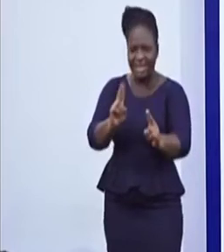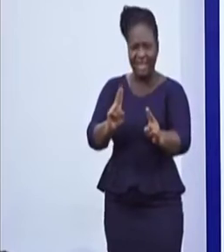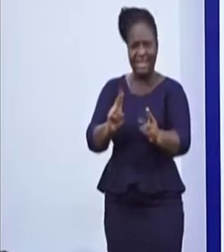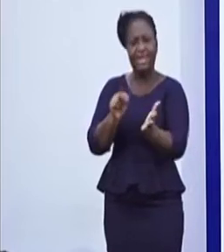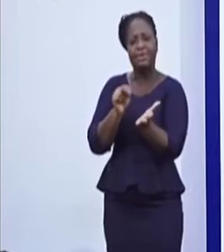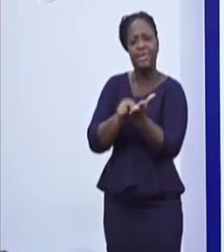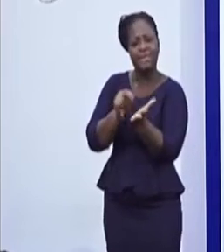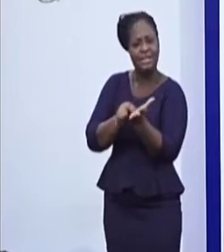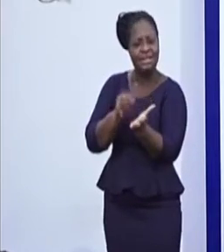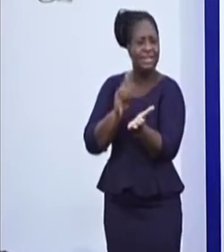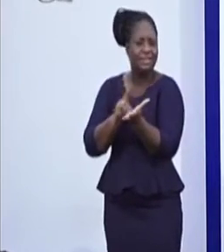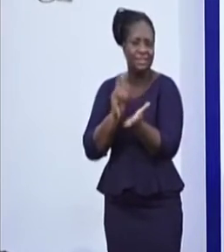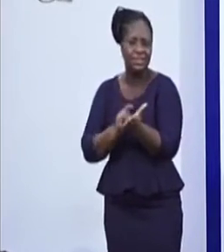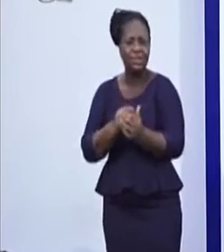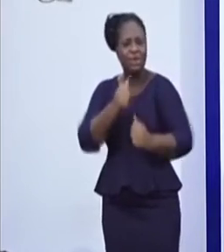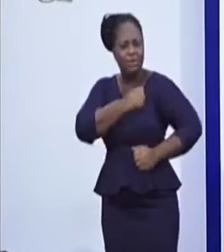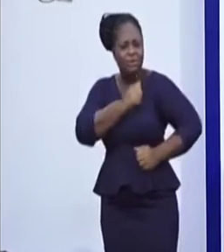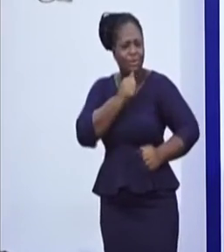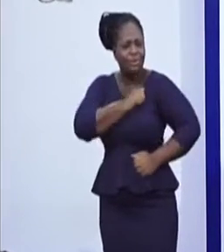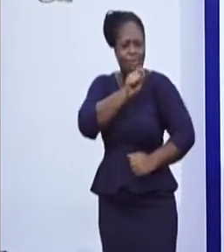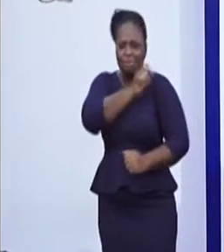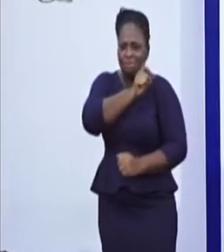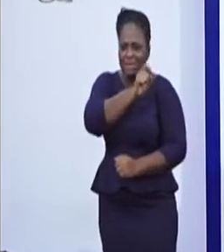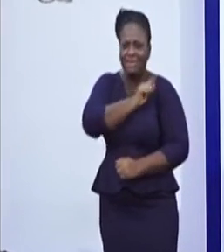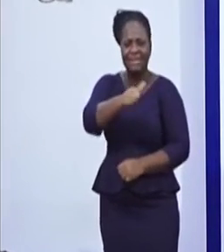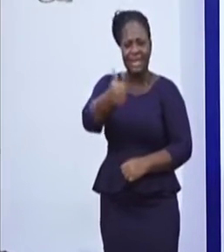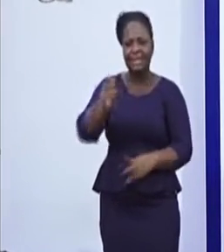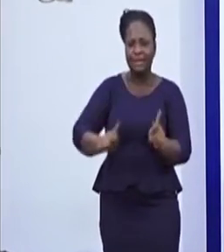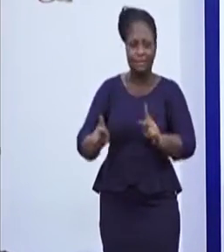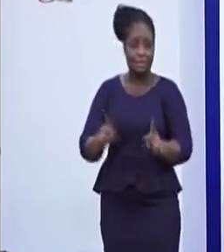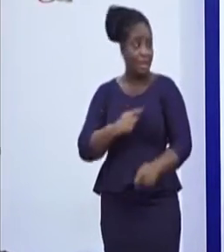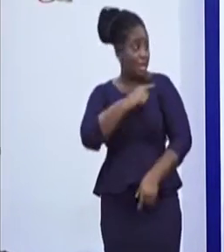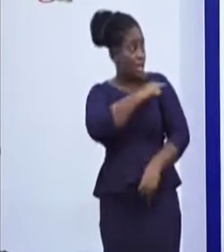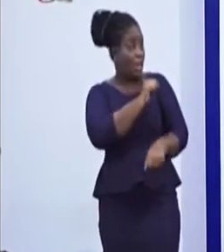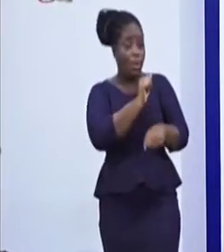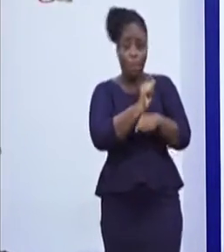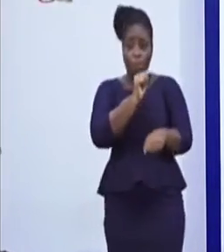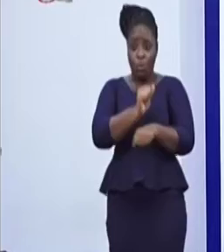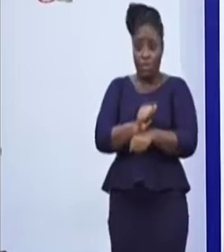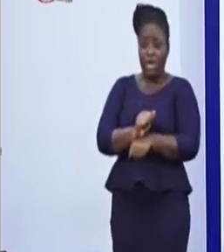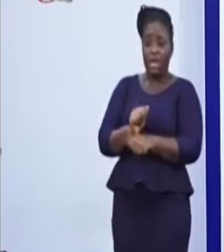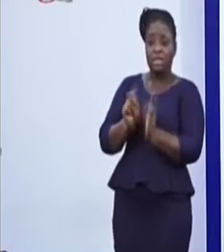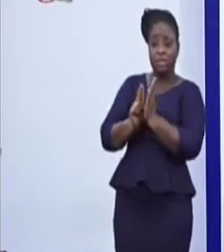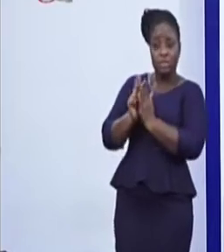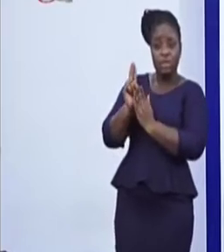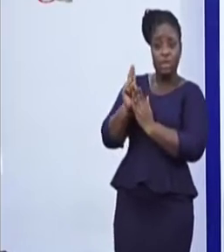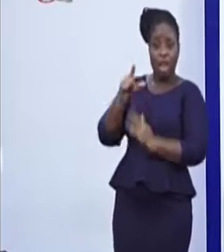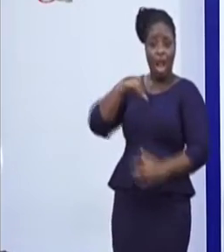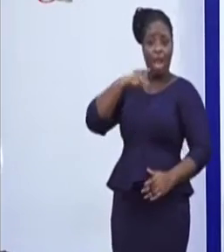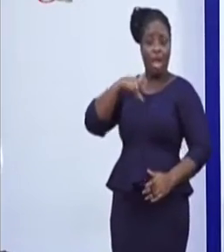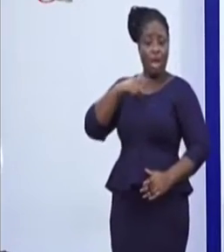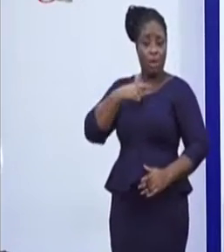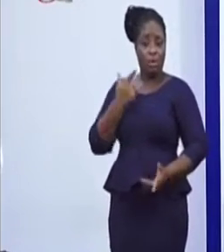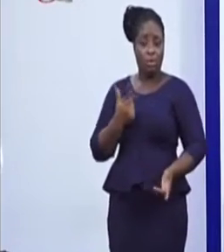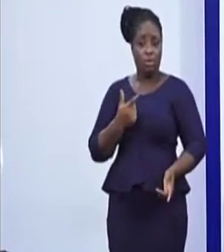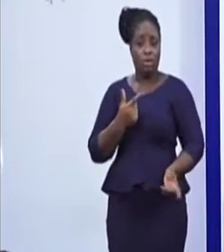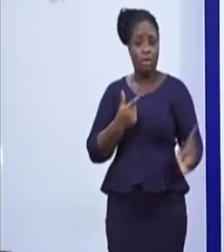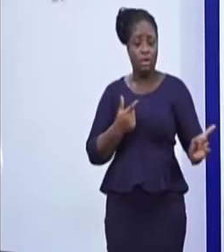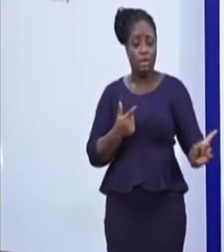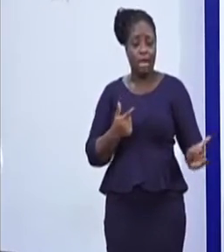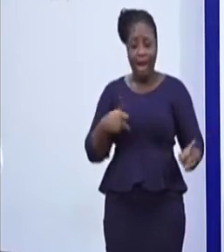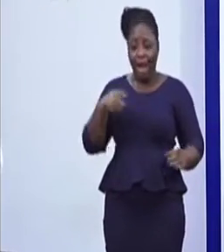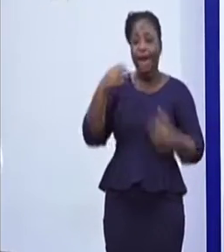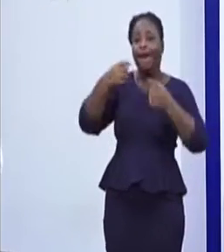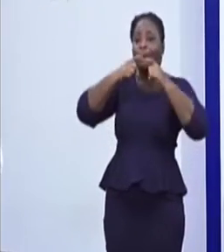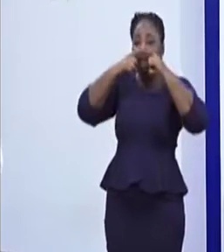caretakers and our health workers and our frontline workers. I work in UGMC, which is a treatment facility. I wear